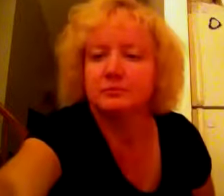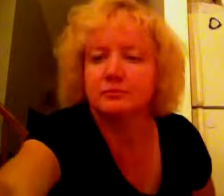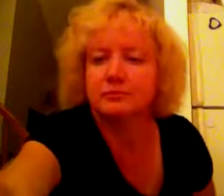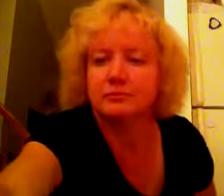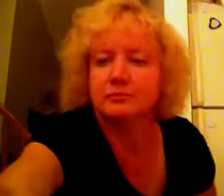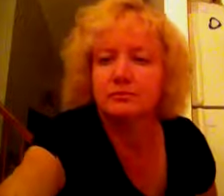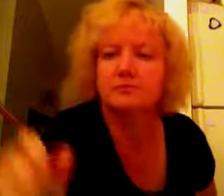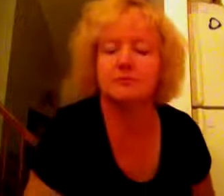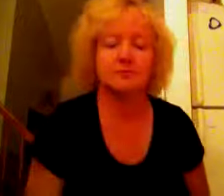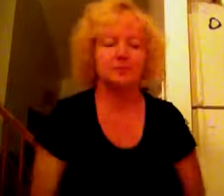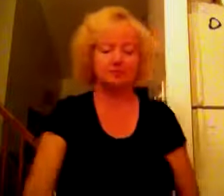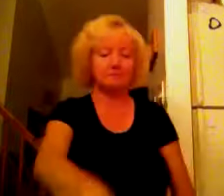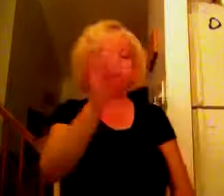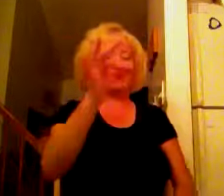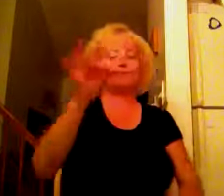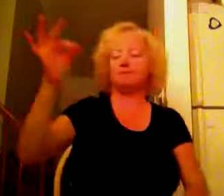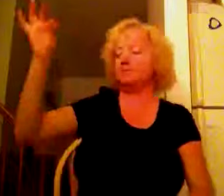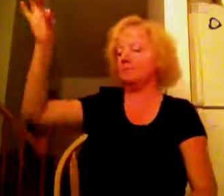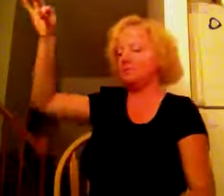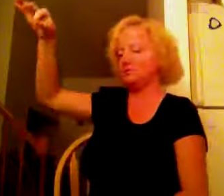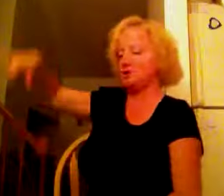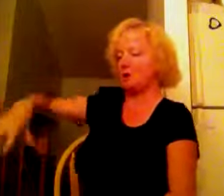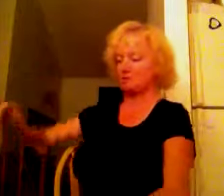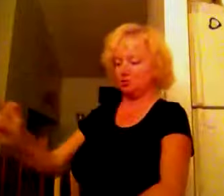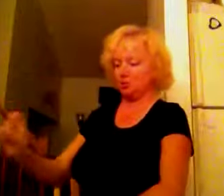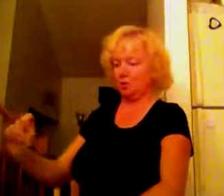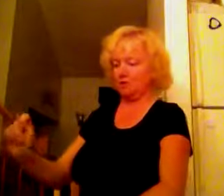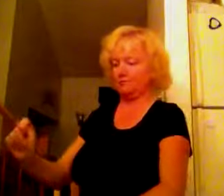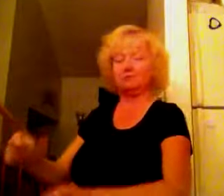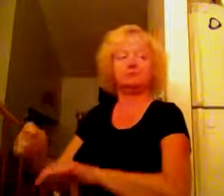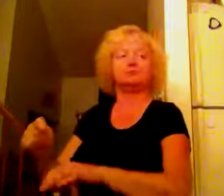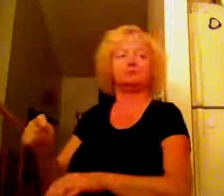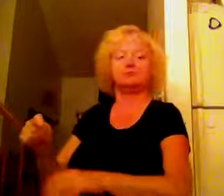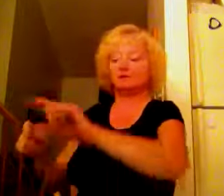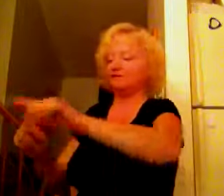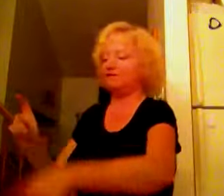off your gloves and dispose of them. Wash your hands again.